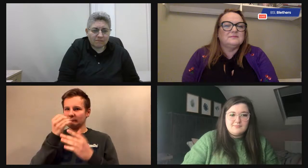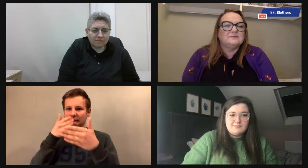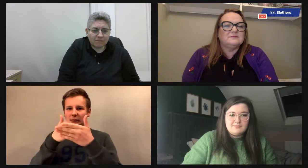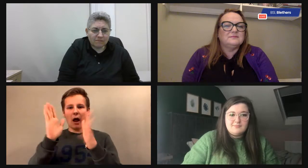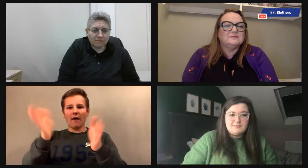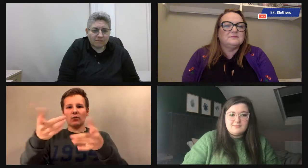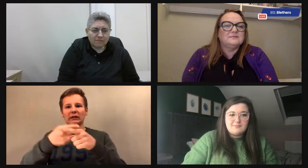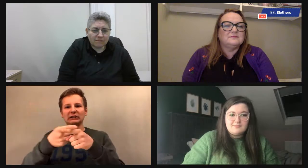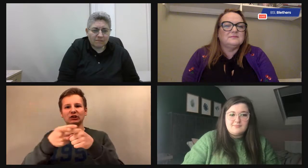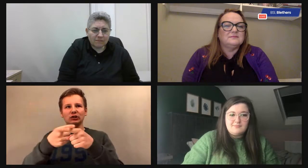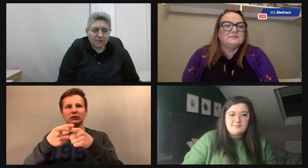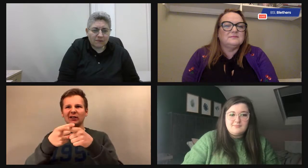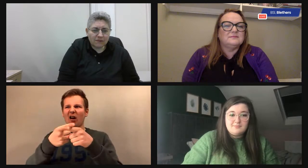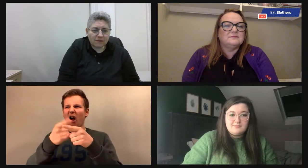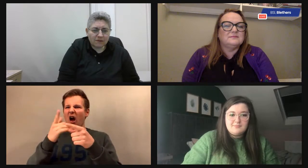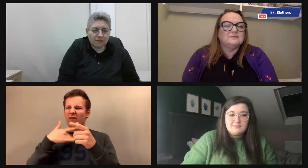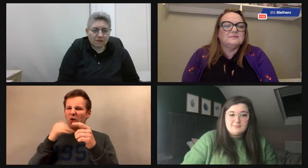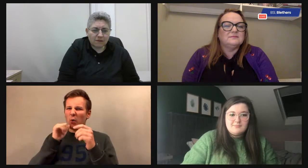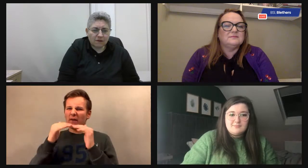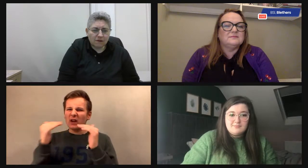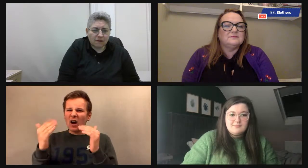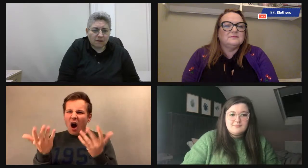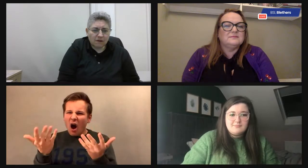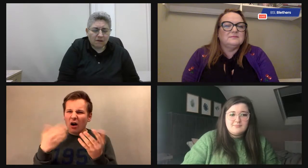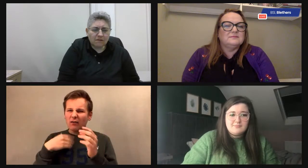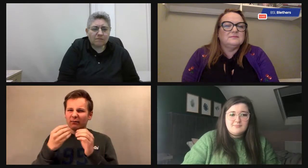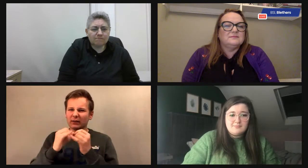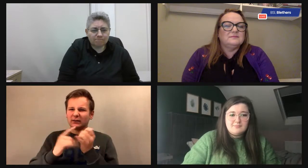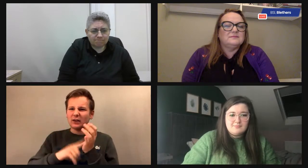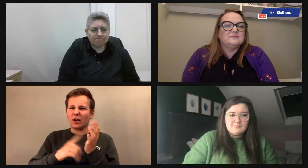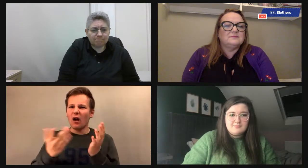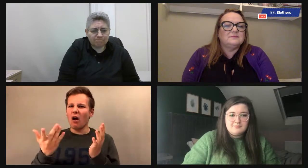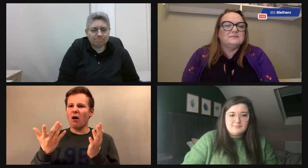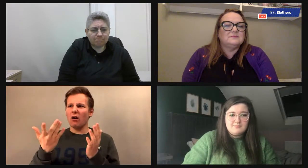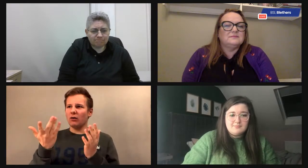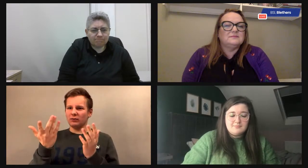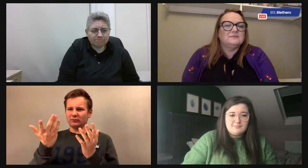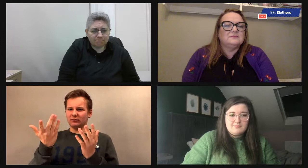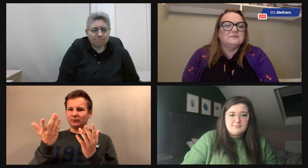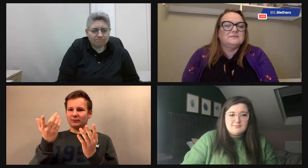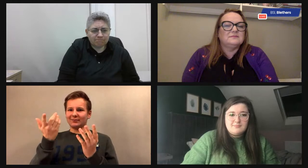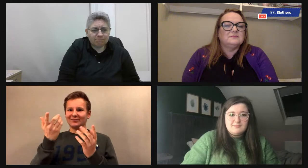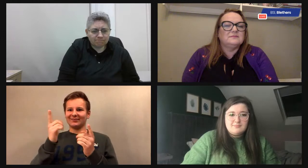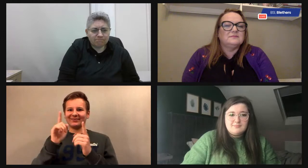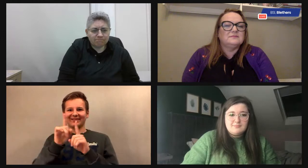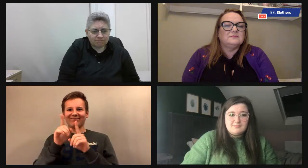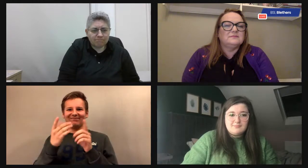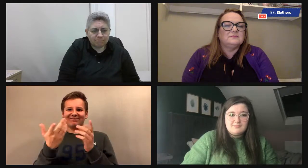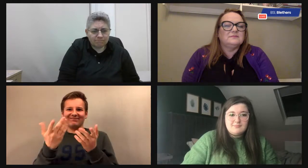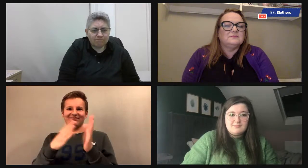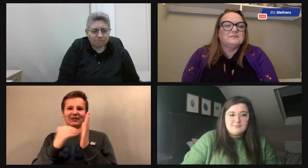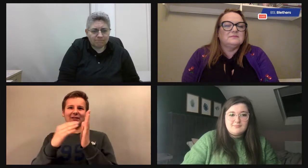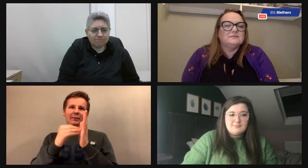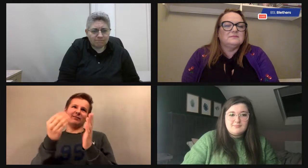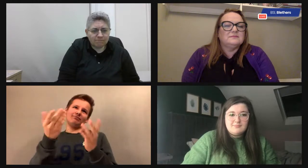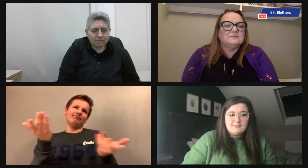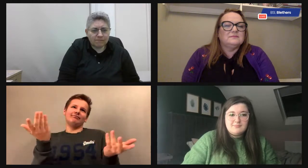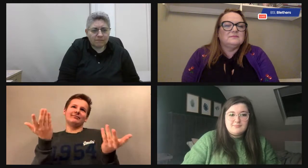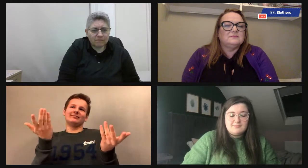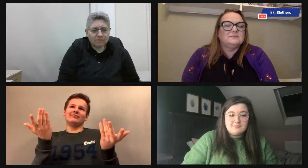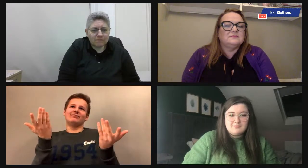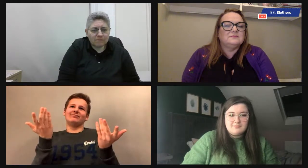already has that deaf roots and pride, that essence of being deaf, that understanding, that empathy.